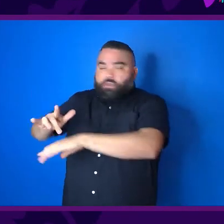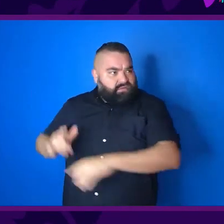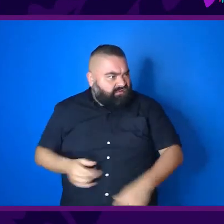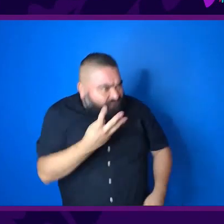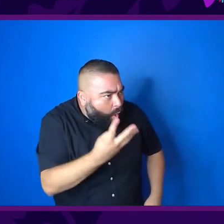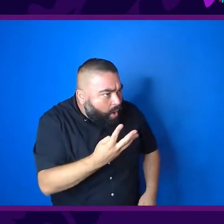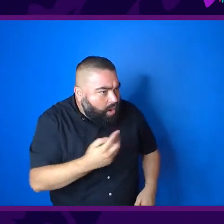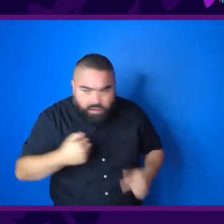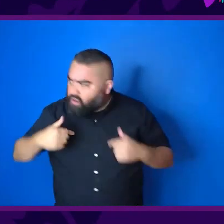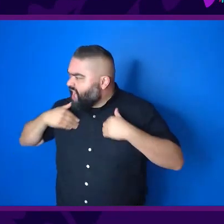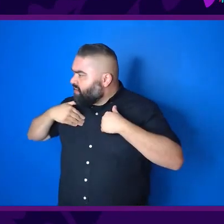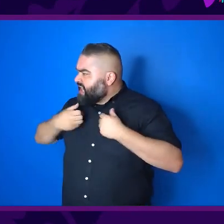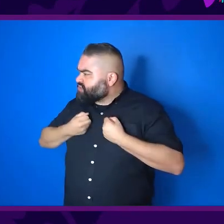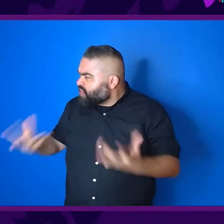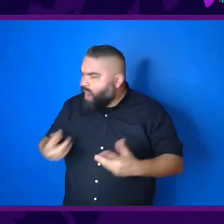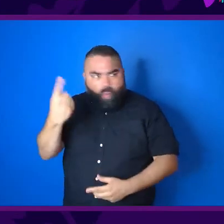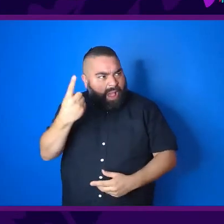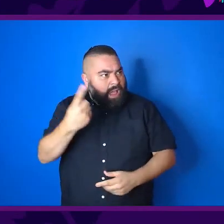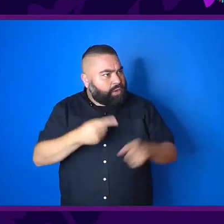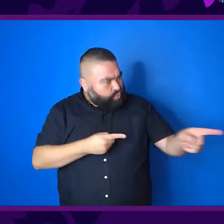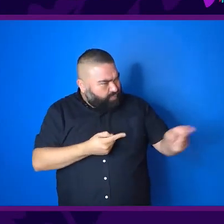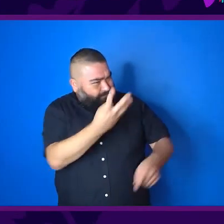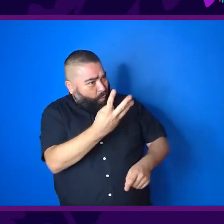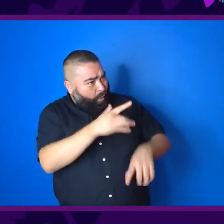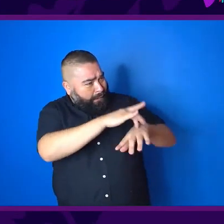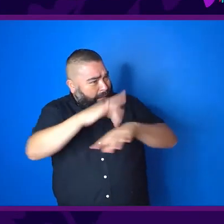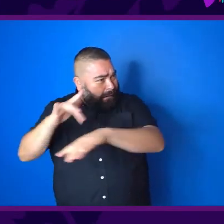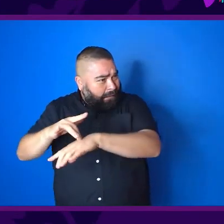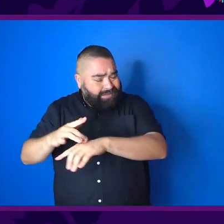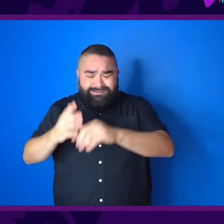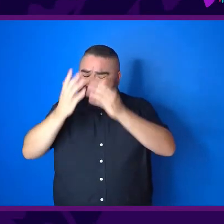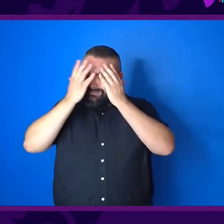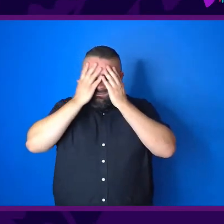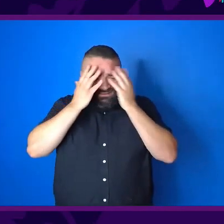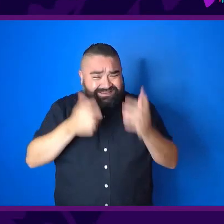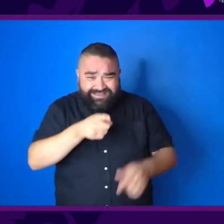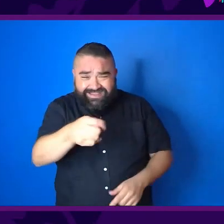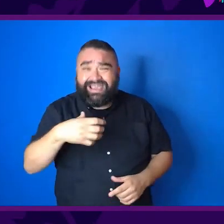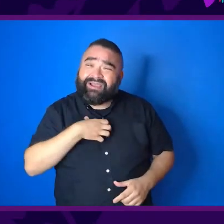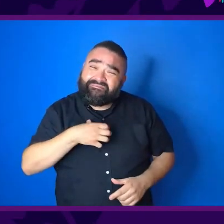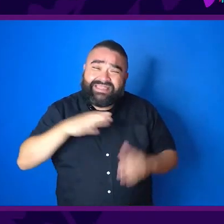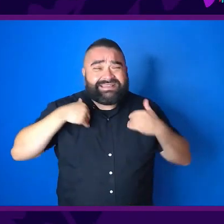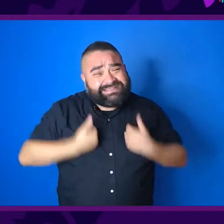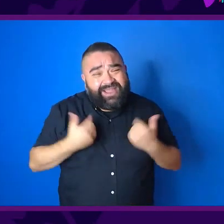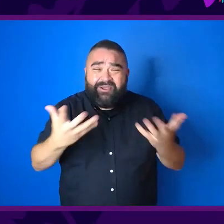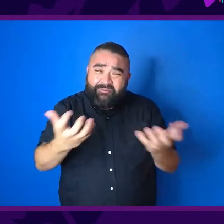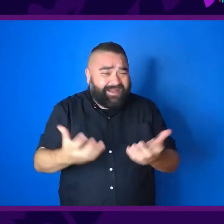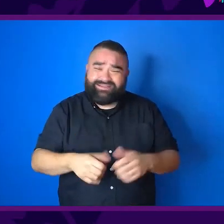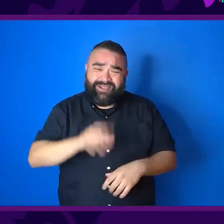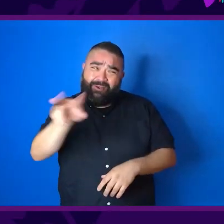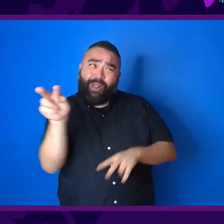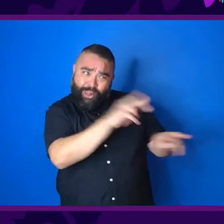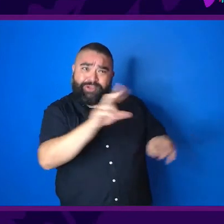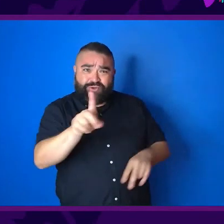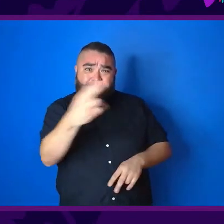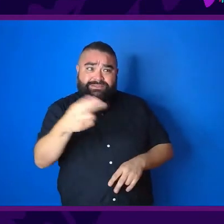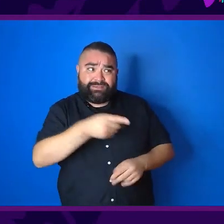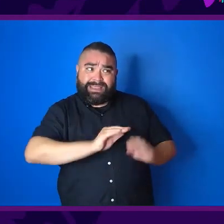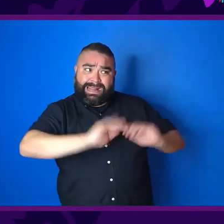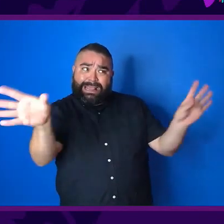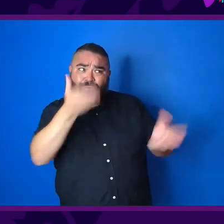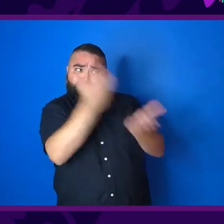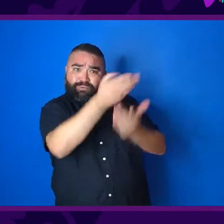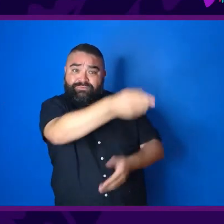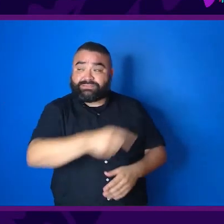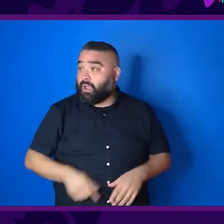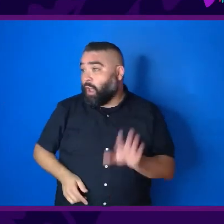Like, if you want to complain about being tired, just look towards Dolores Huerta and she will set you straight and be like, the day has never ended